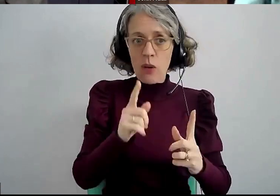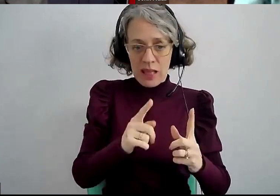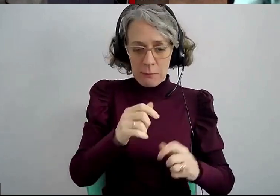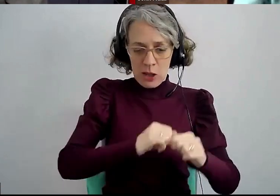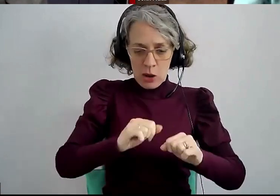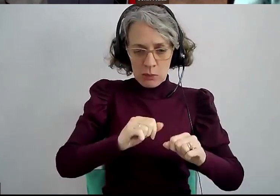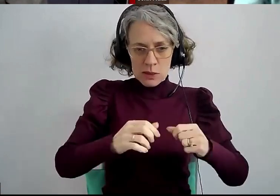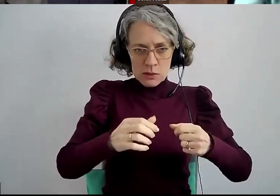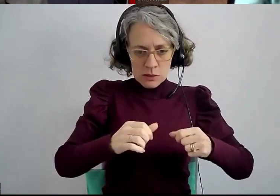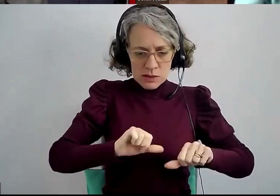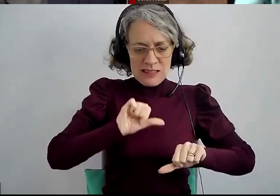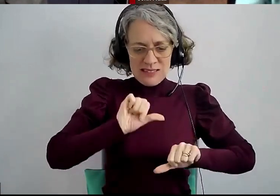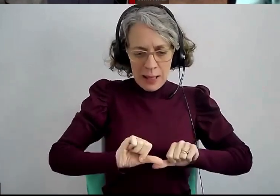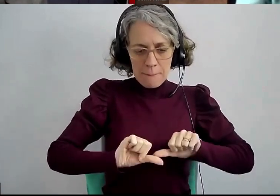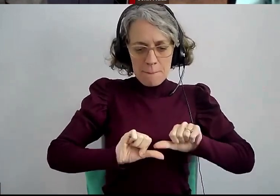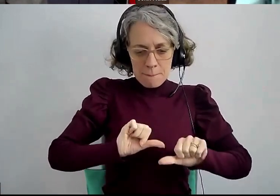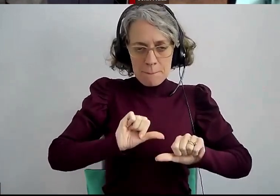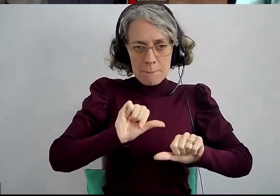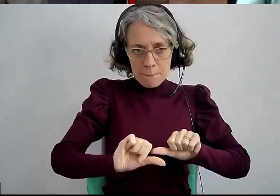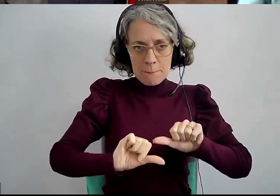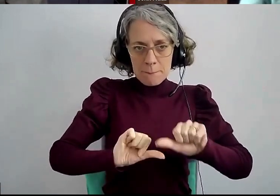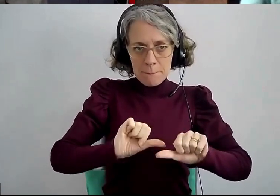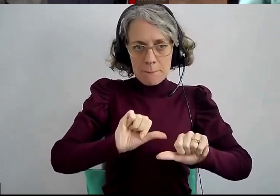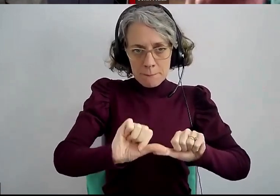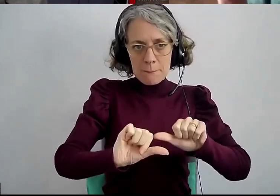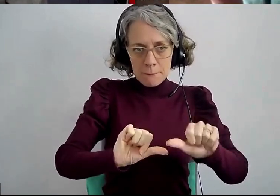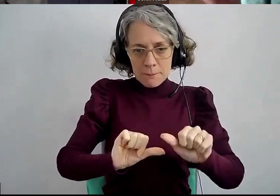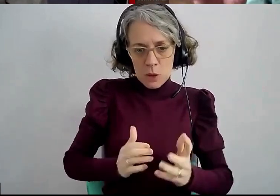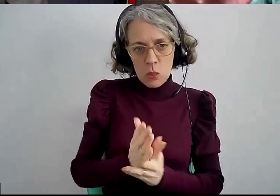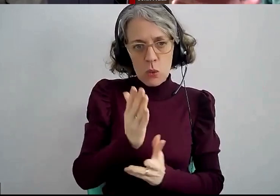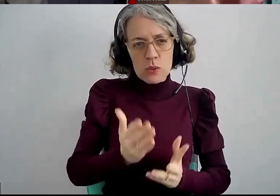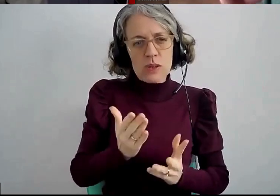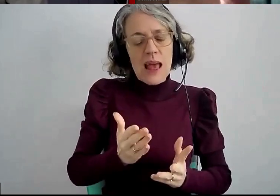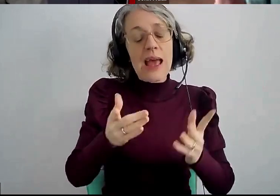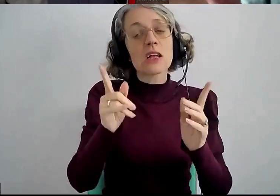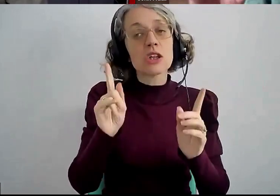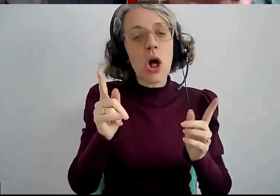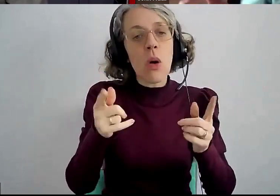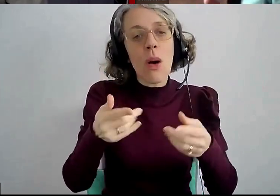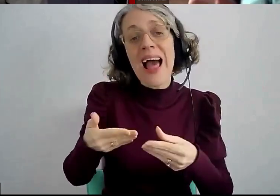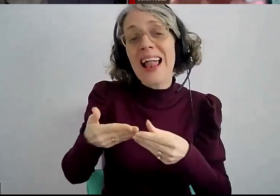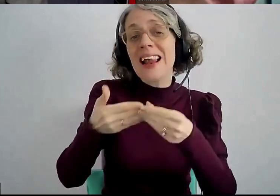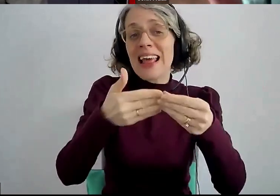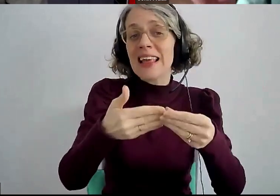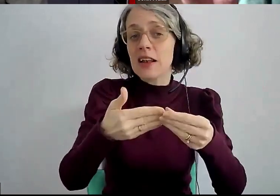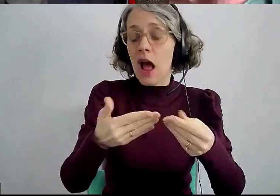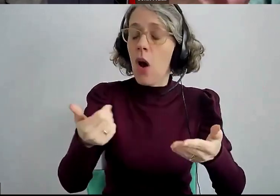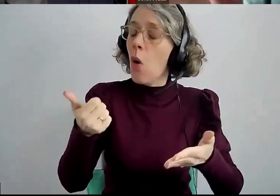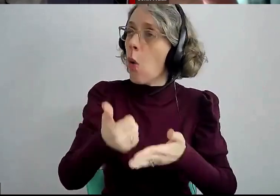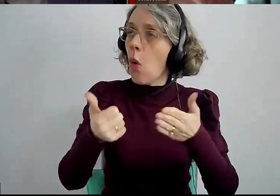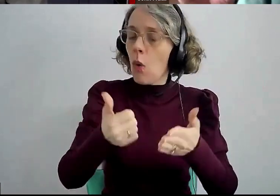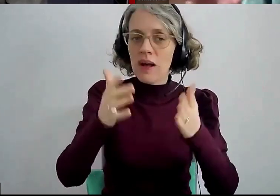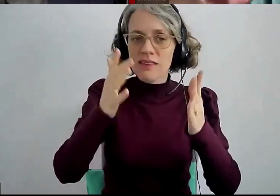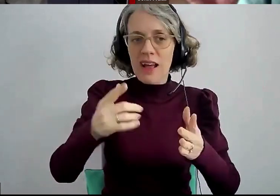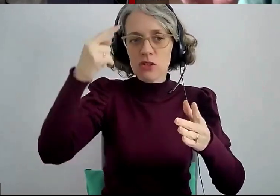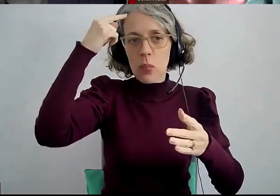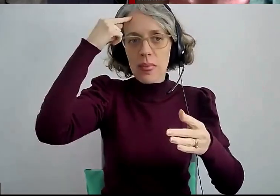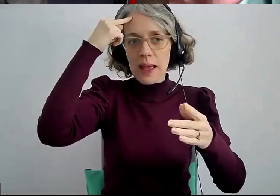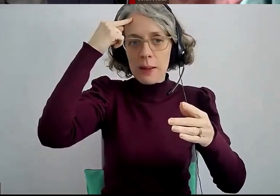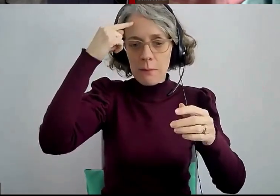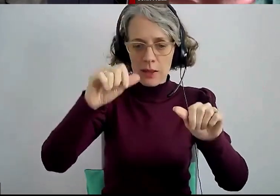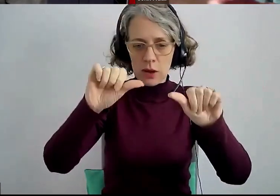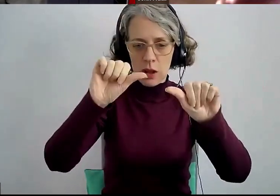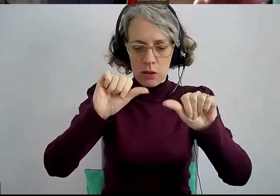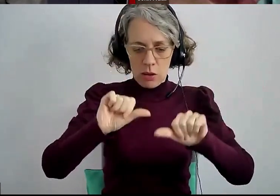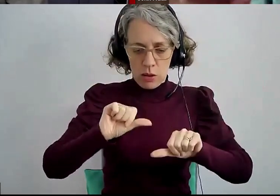steps that you will take today. So a leader is always thinking in terms of that, breaking